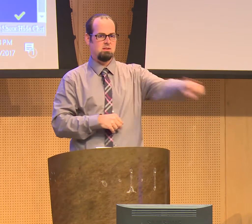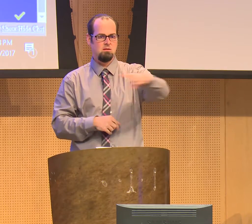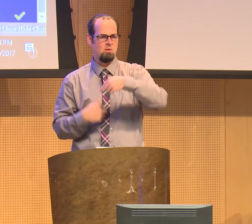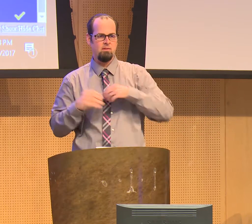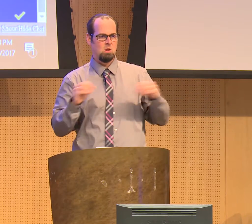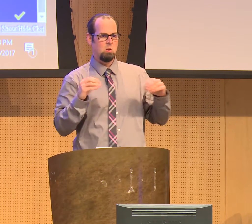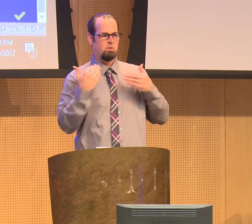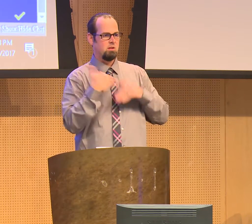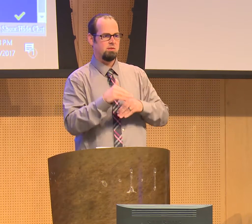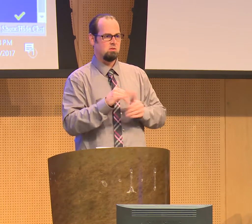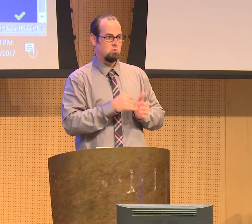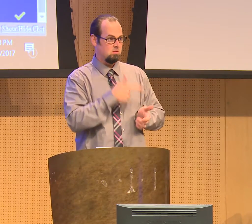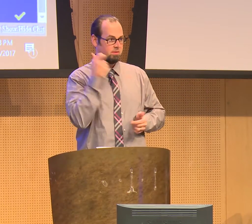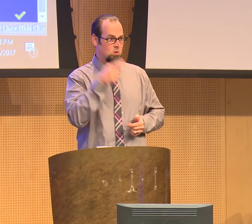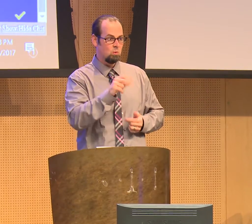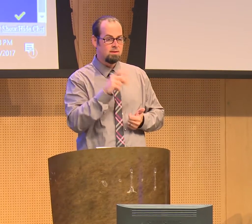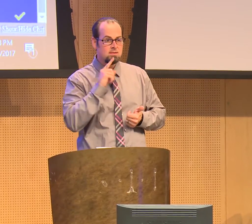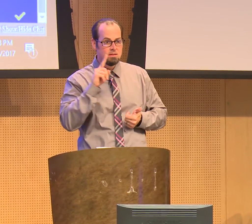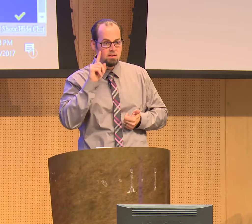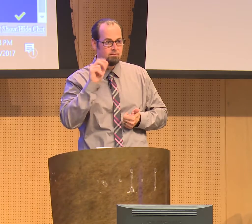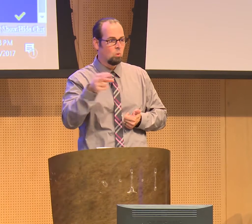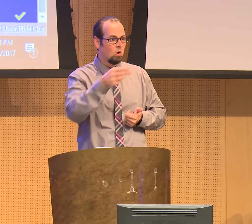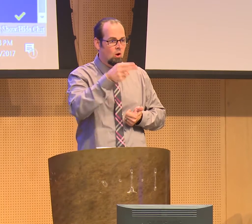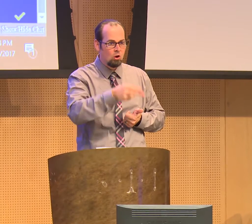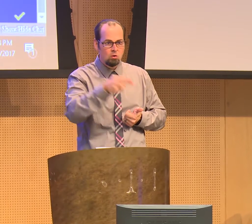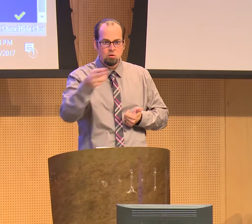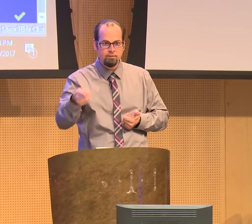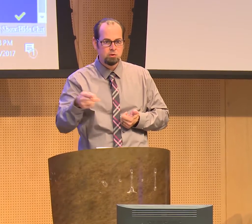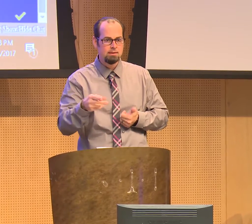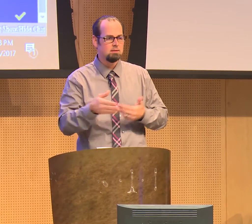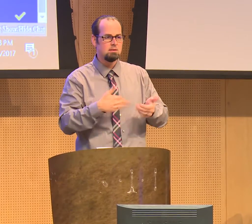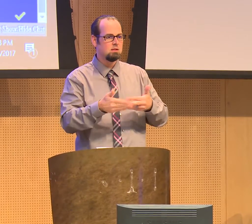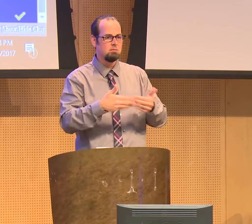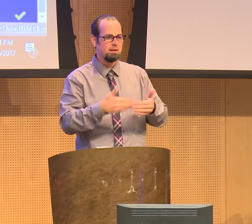And you should not limit yourselves, whether you're deaf or hard of hearing.